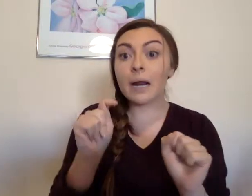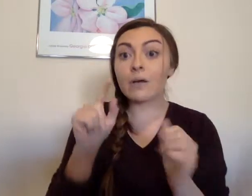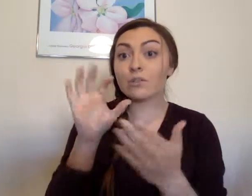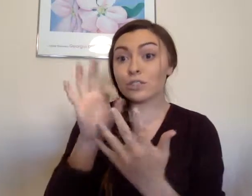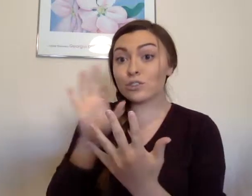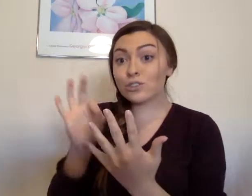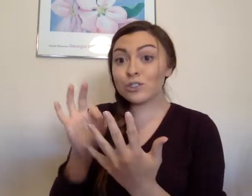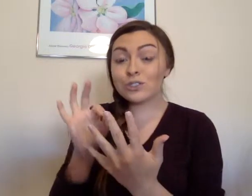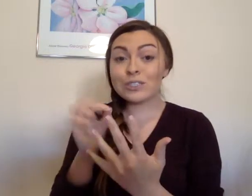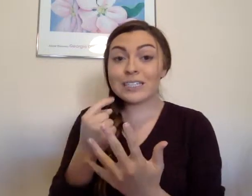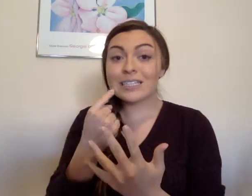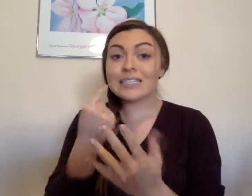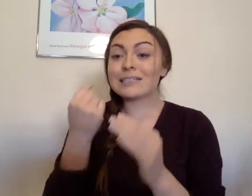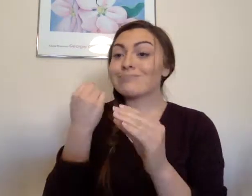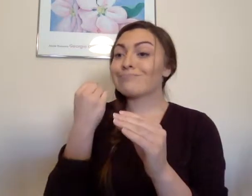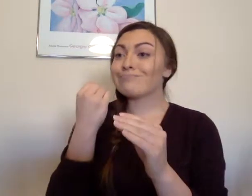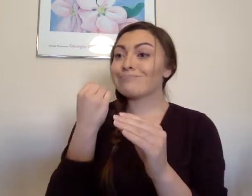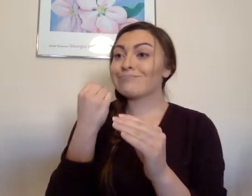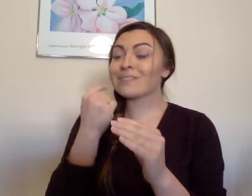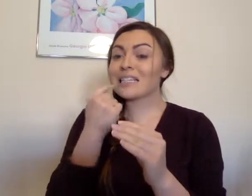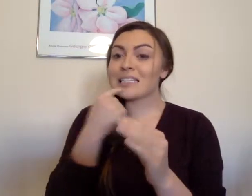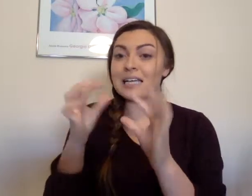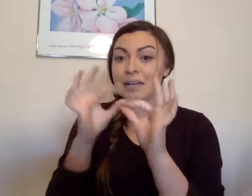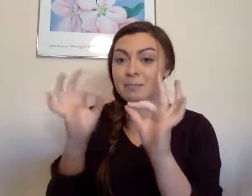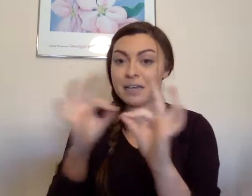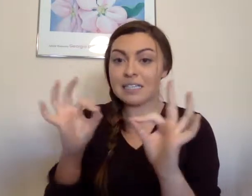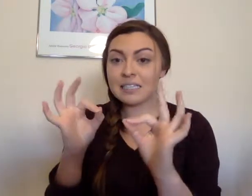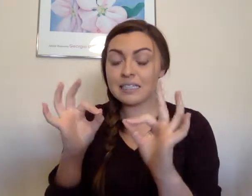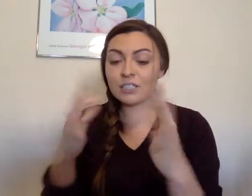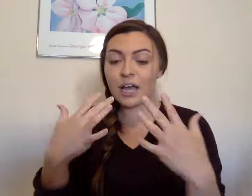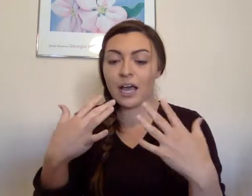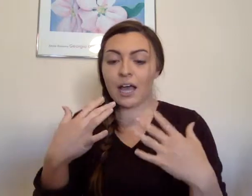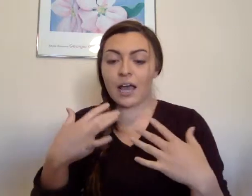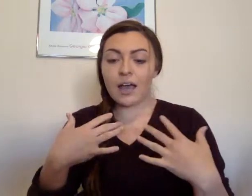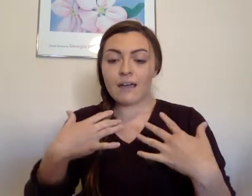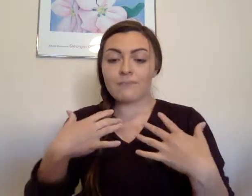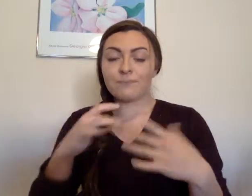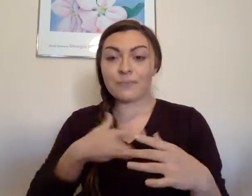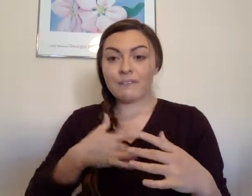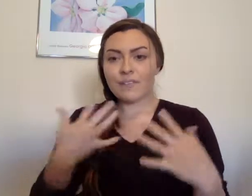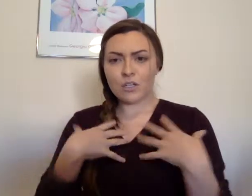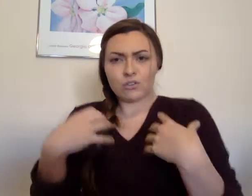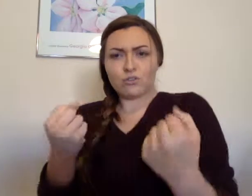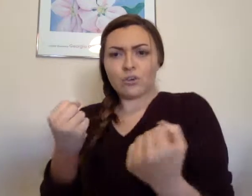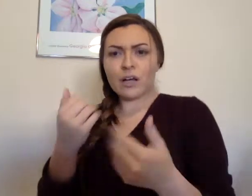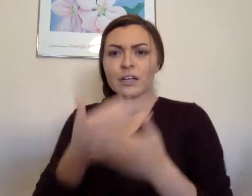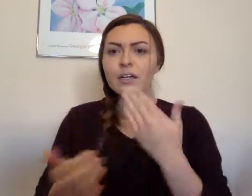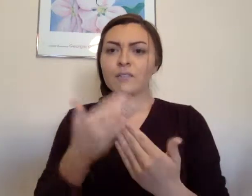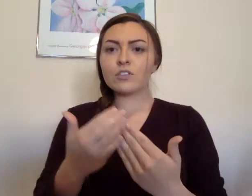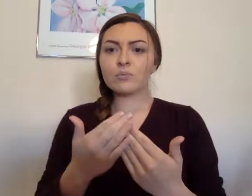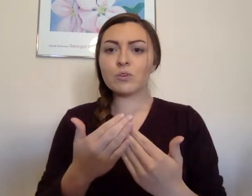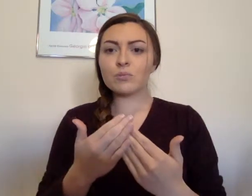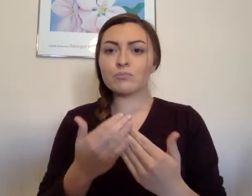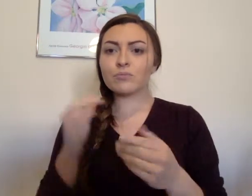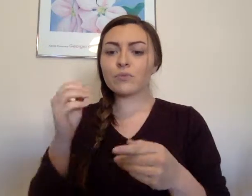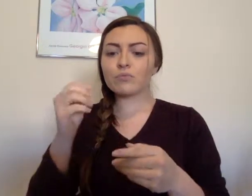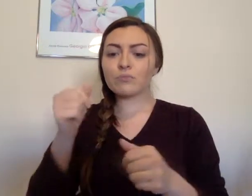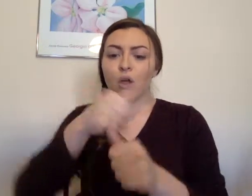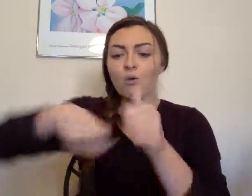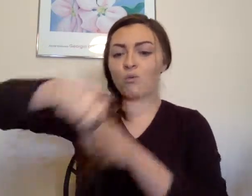message that I felt strong and comfortable and open around people. So I said, my hands will go here when I'm not using them. Now,